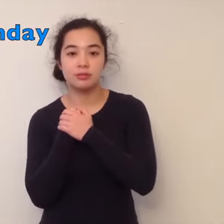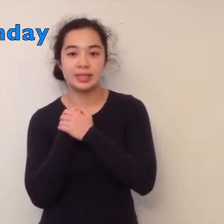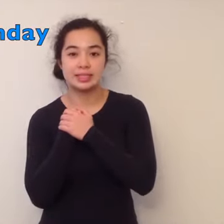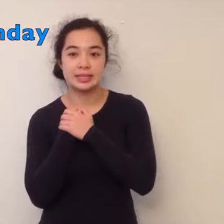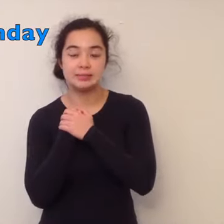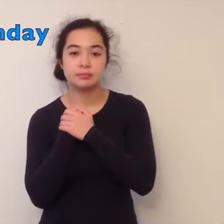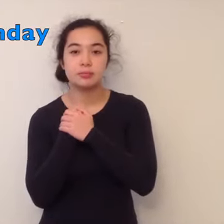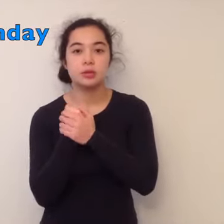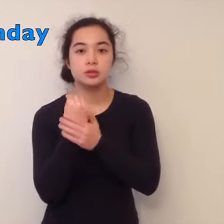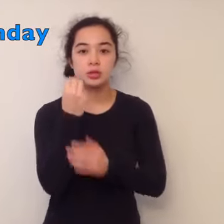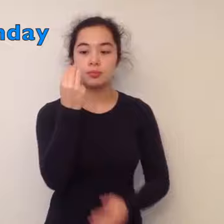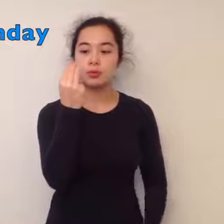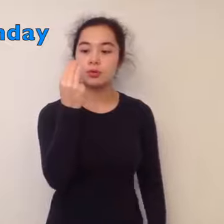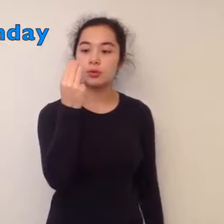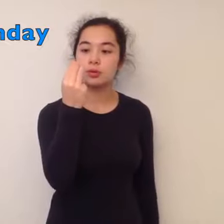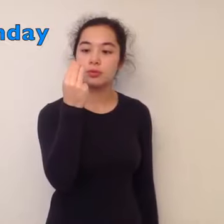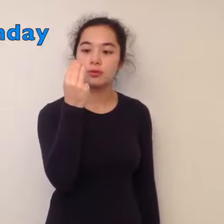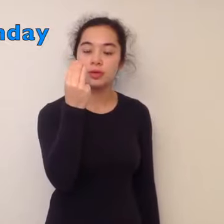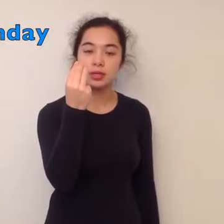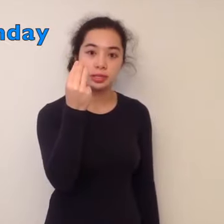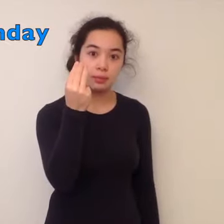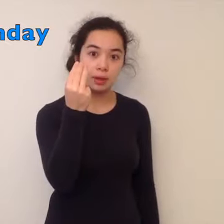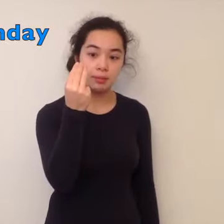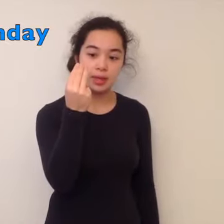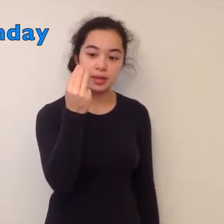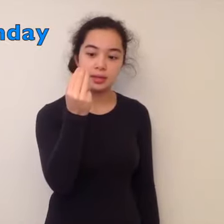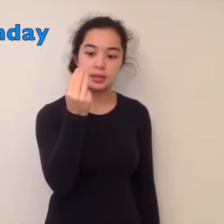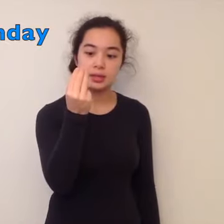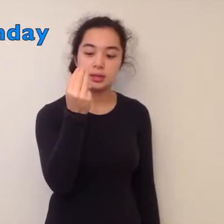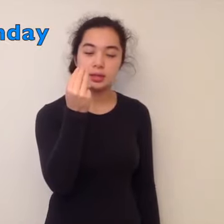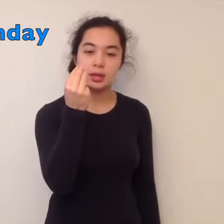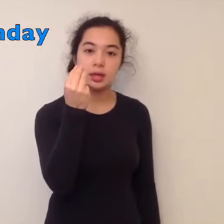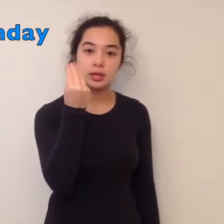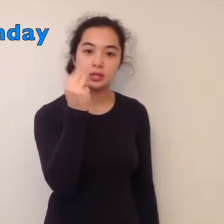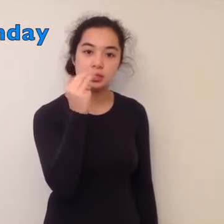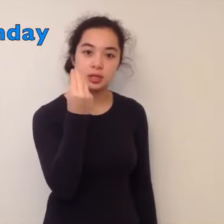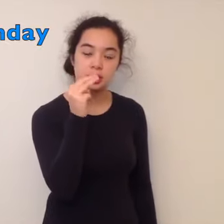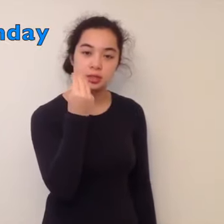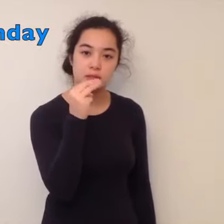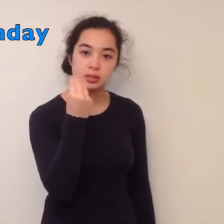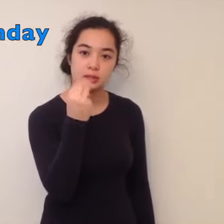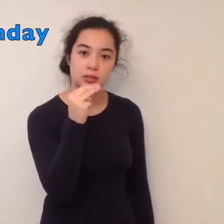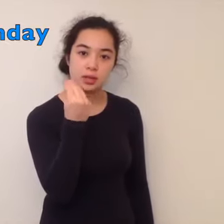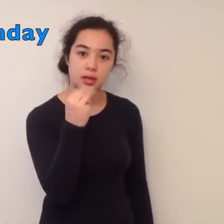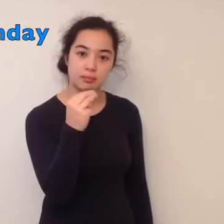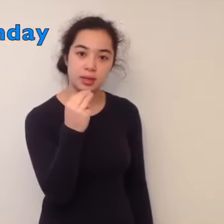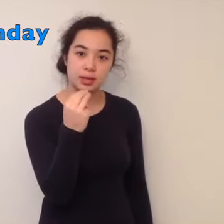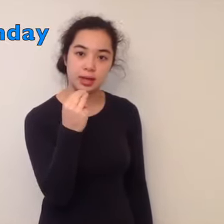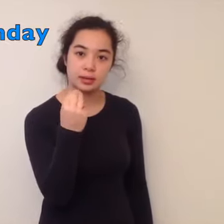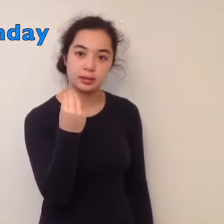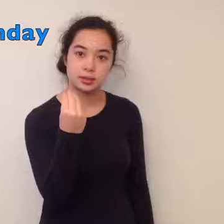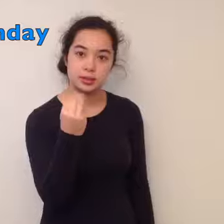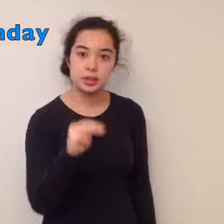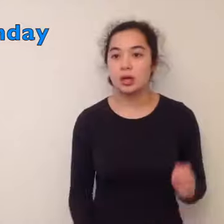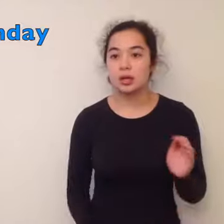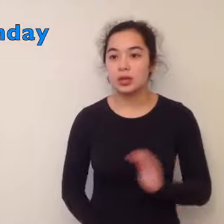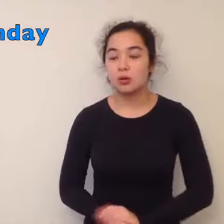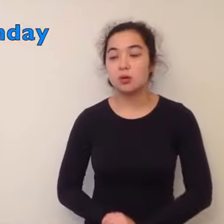really see. So you put your 3 fingers up a bit and shake it. Monday. There are